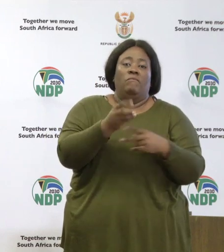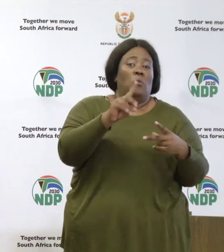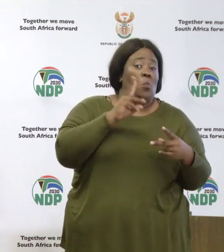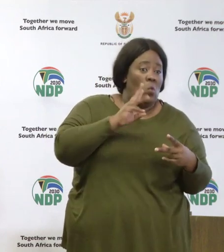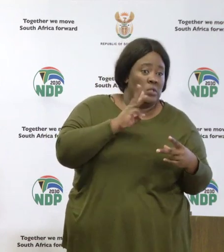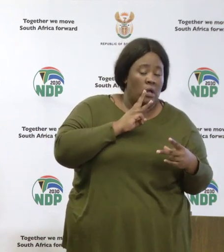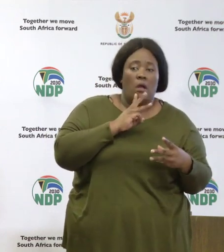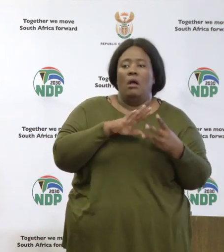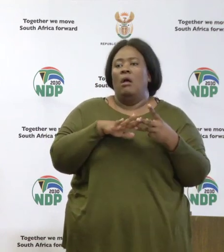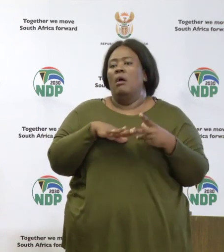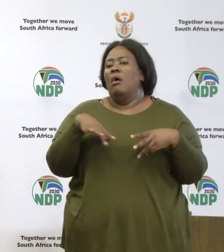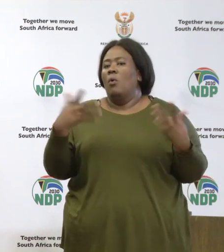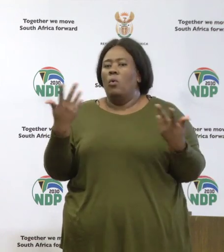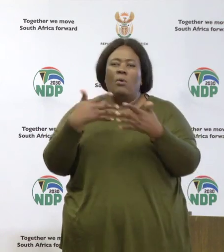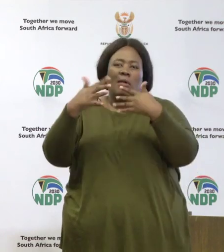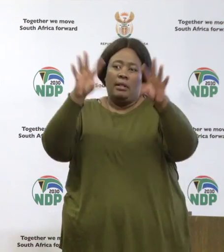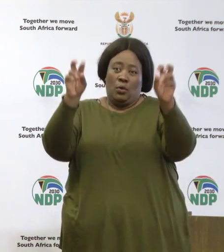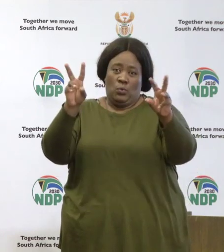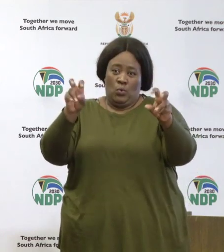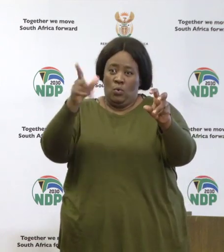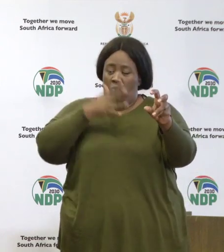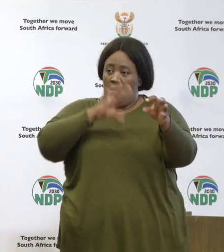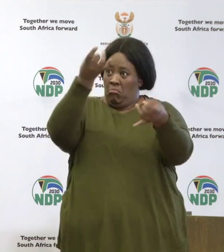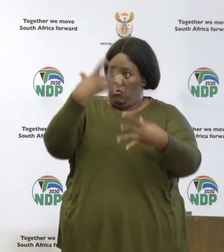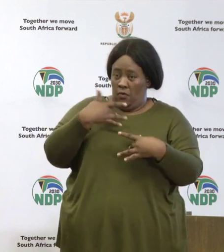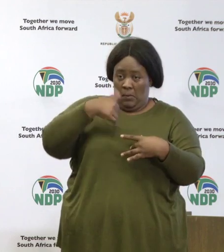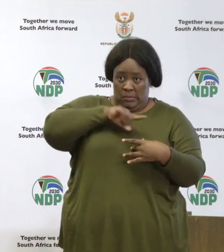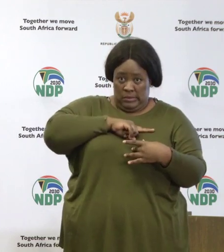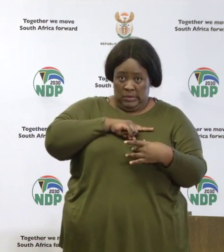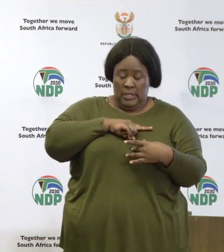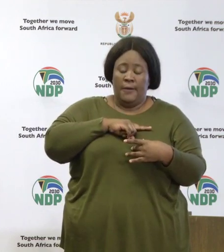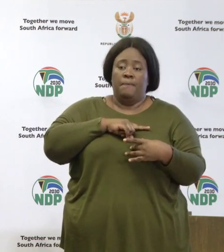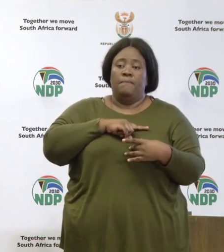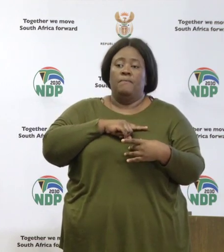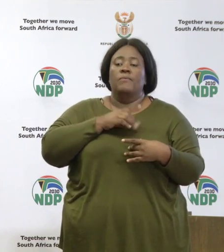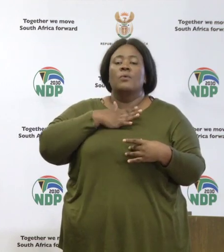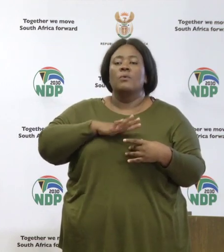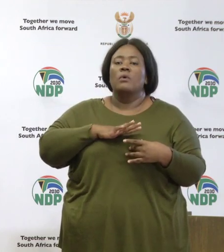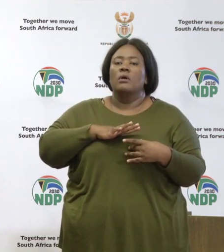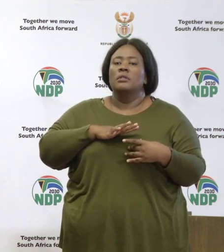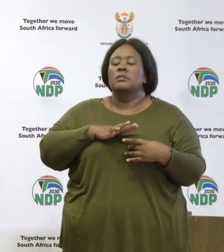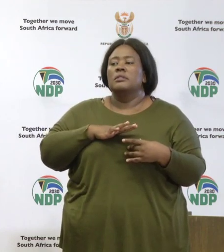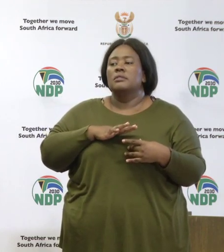water, or any matter that you'd like to bring to our attention. We would like this